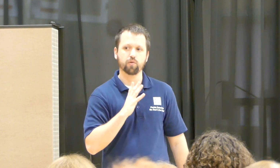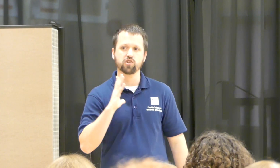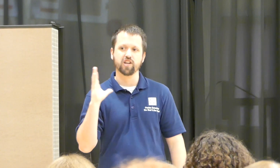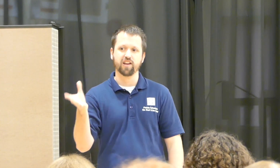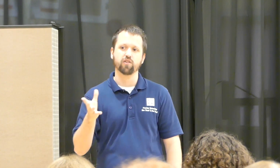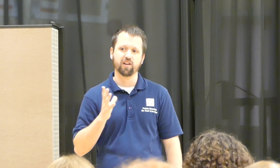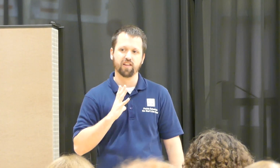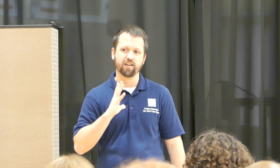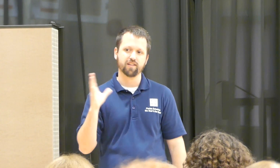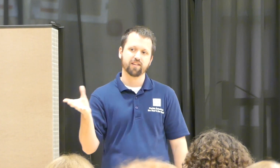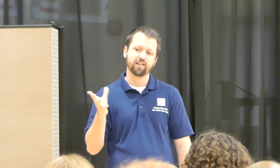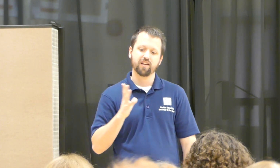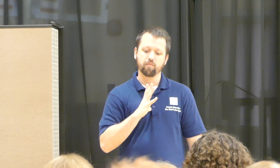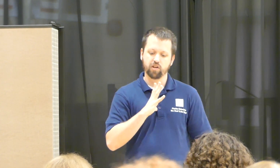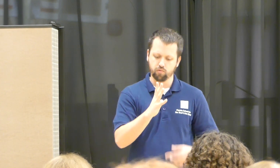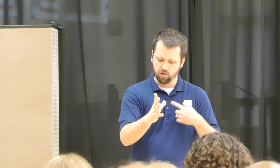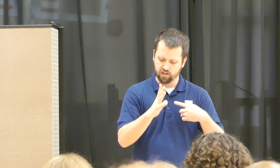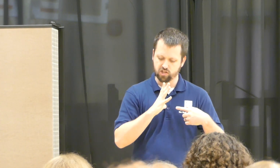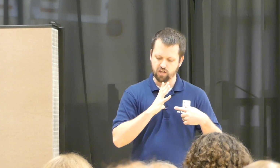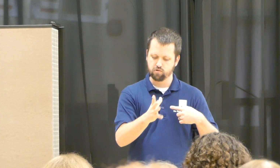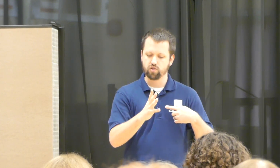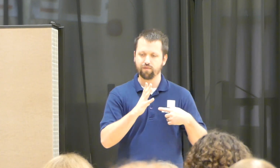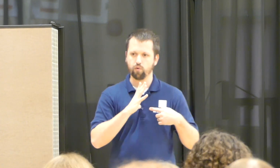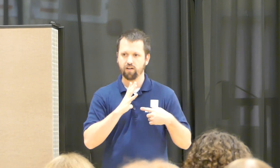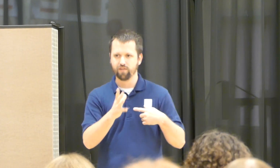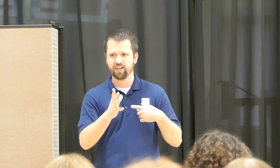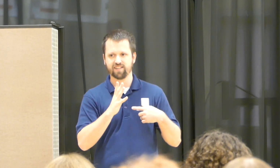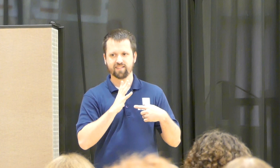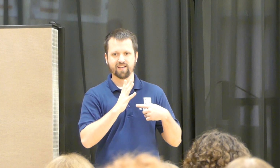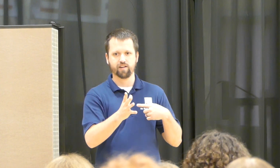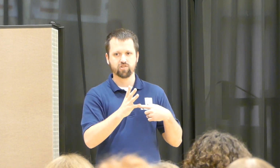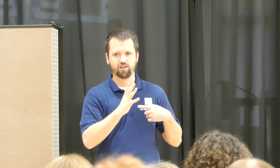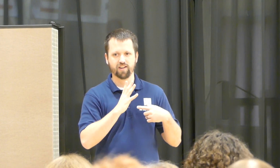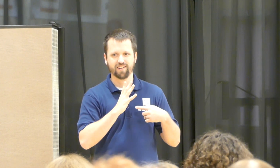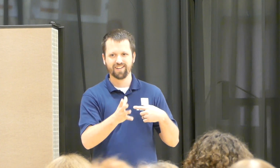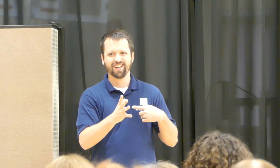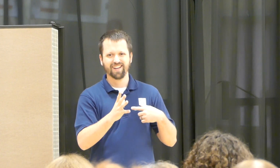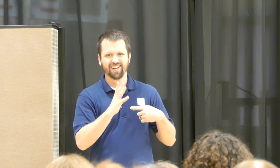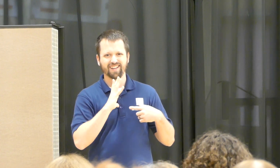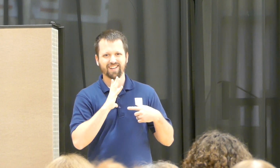just kind of doing it but you really, it should come straightforward. But if you decide, I'm sorry.